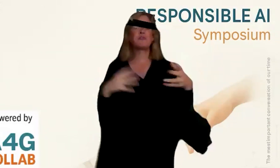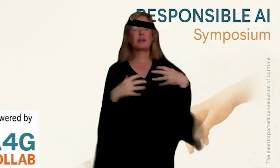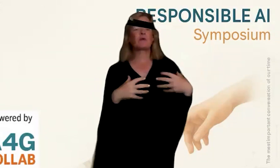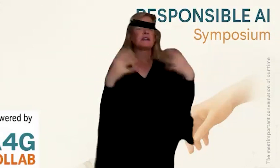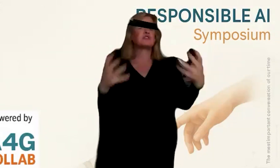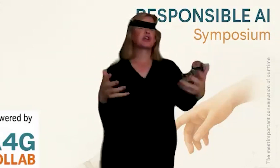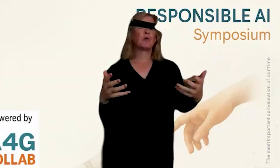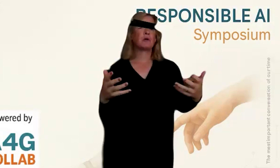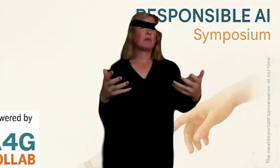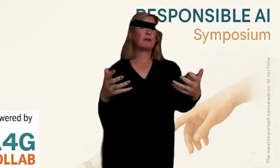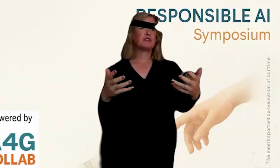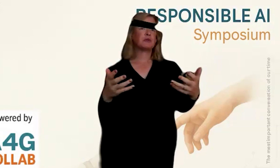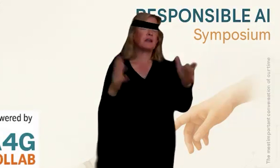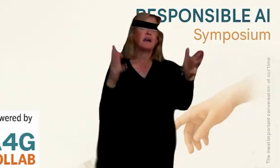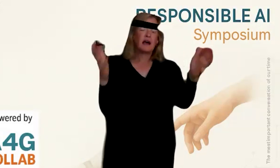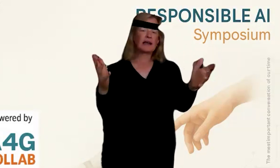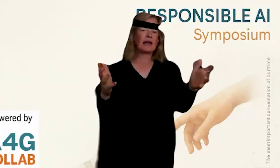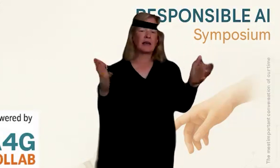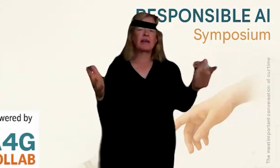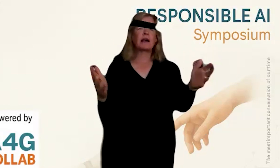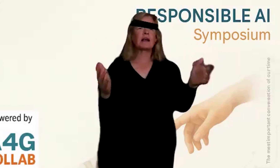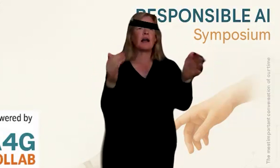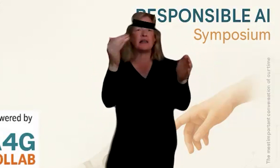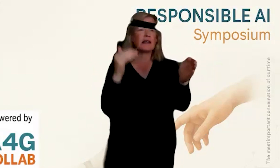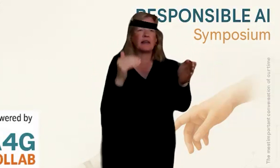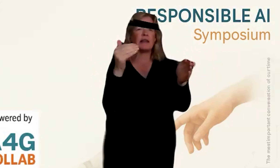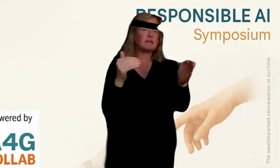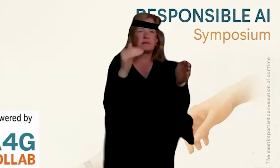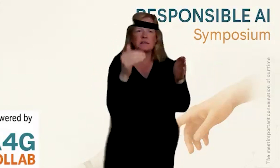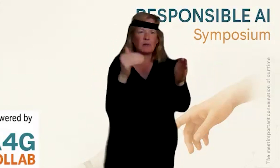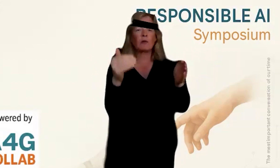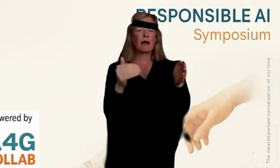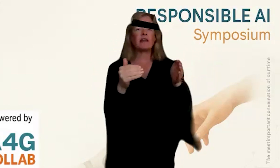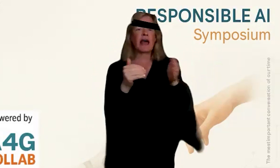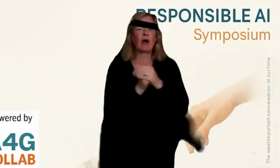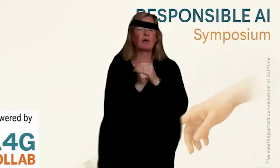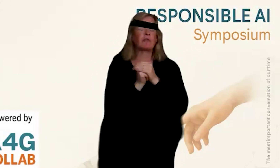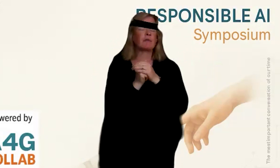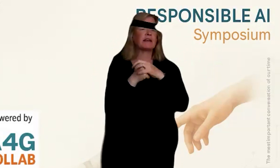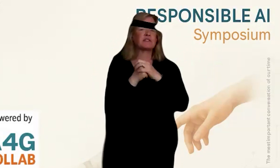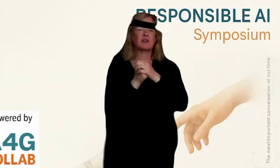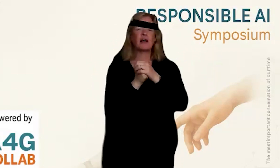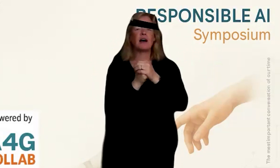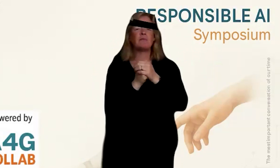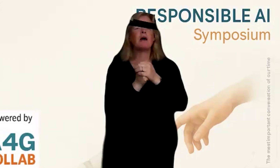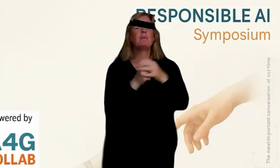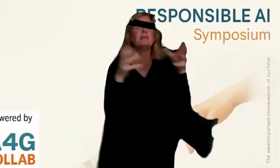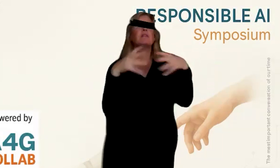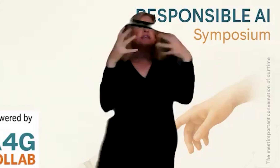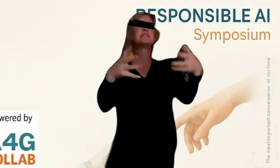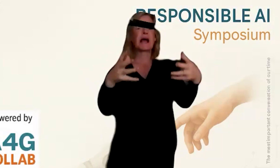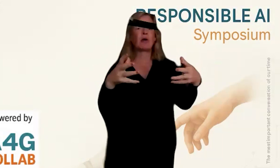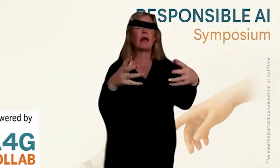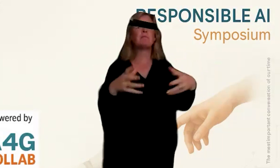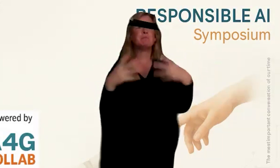are all the ingredients to go into what we do. And again, I think I got it in somewhere around an hour for my answer.